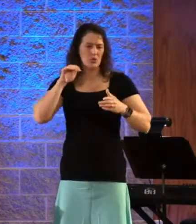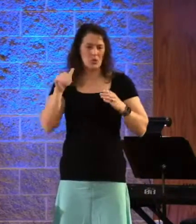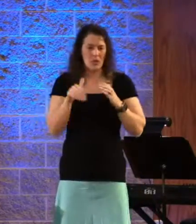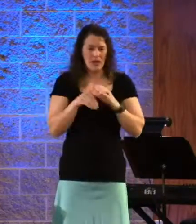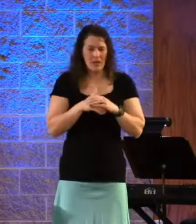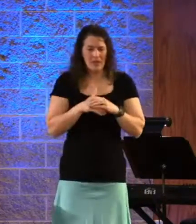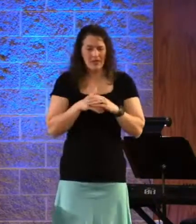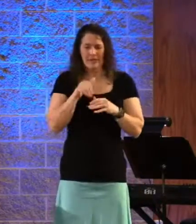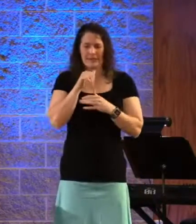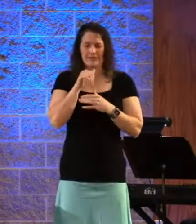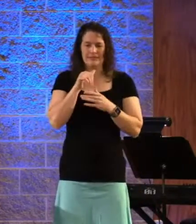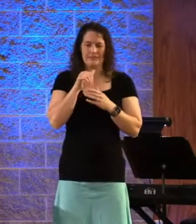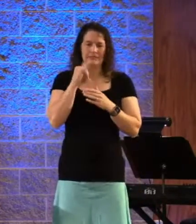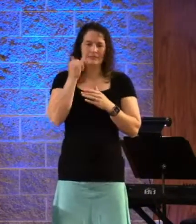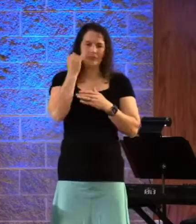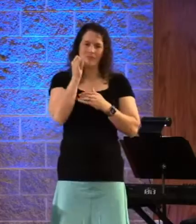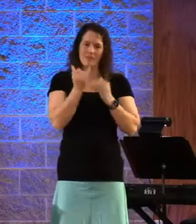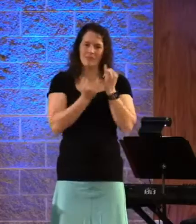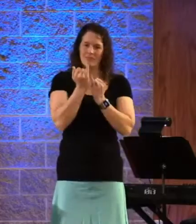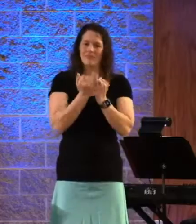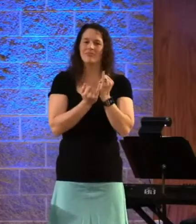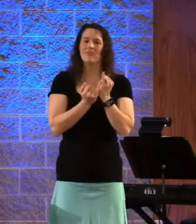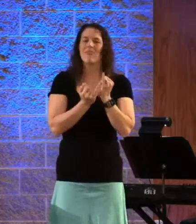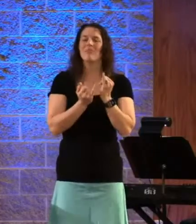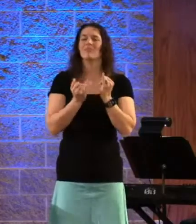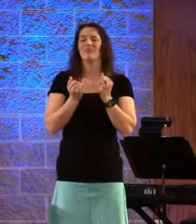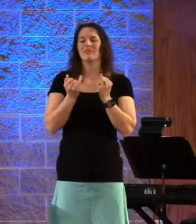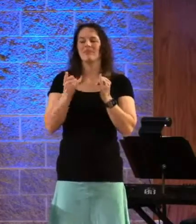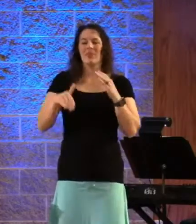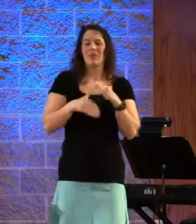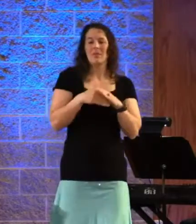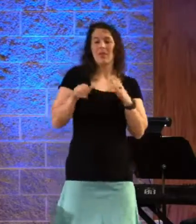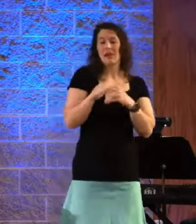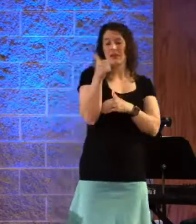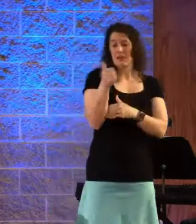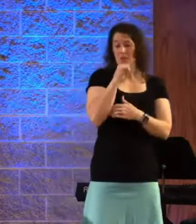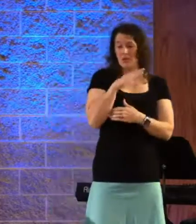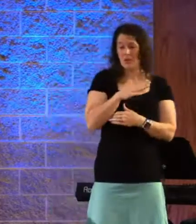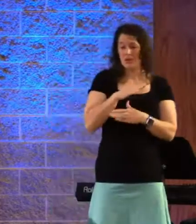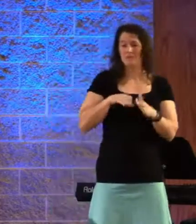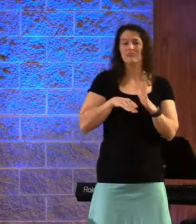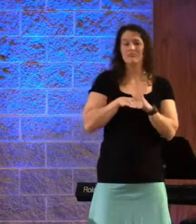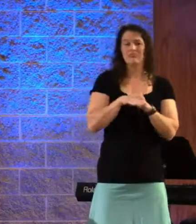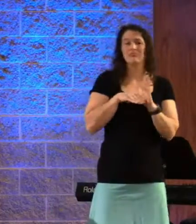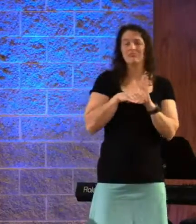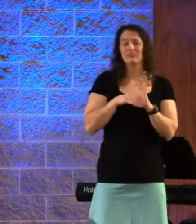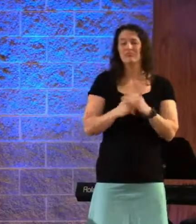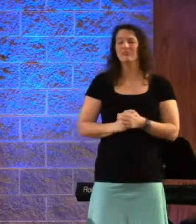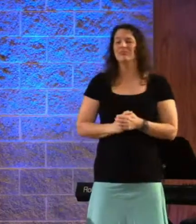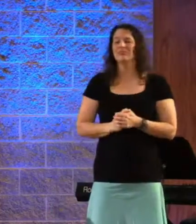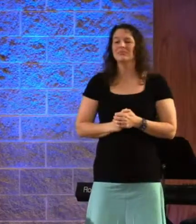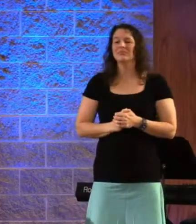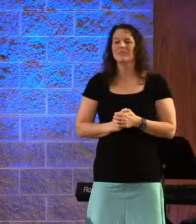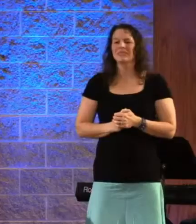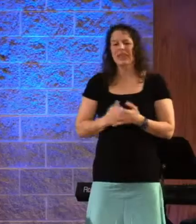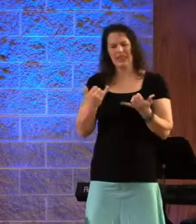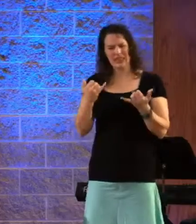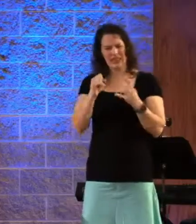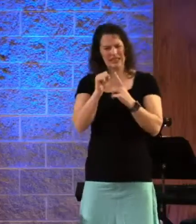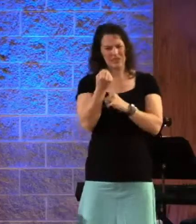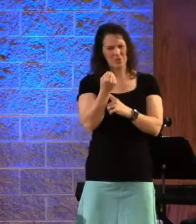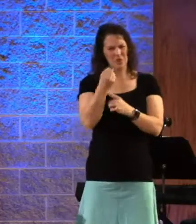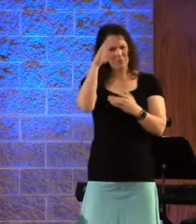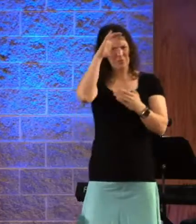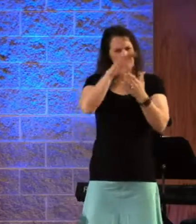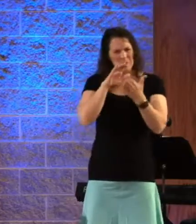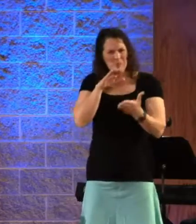woman, commits adultery. The disciples said to him, if this is the situation between a husband and wife, it's better not